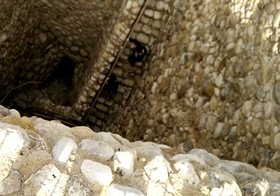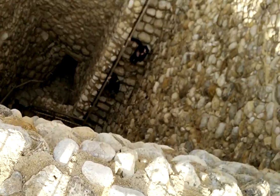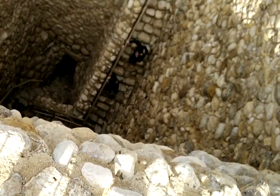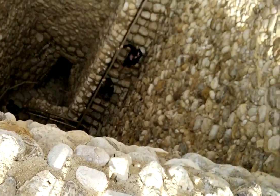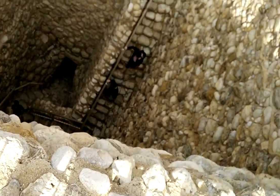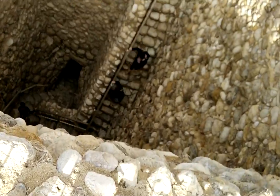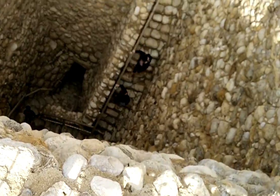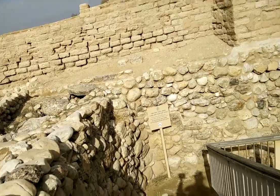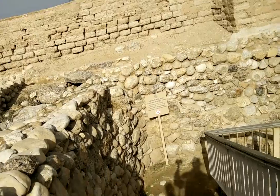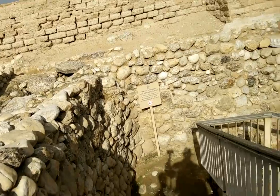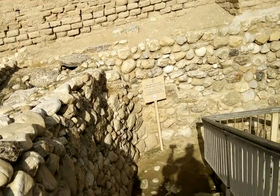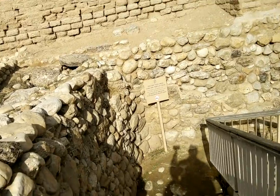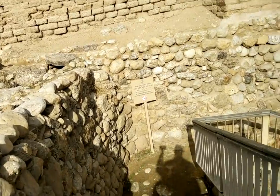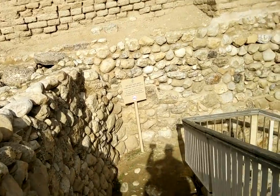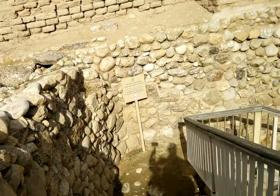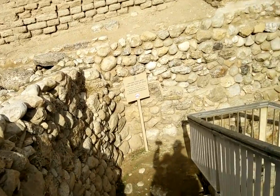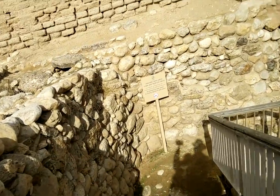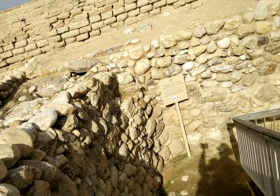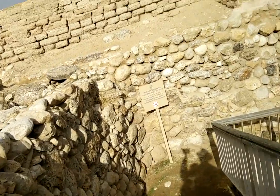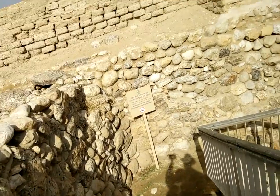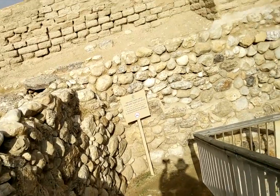in just a moment. So here we go.